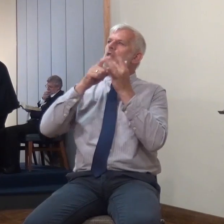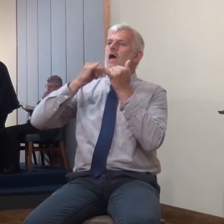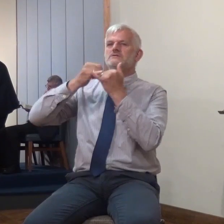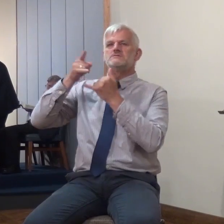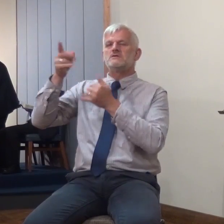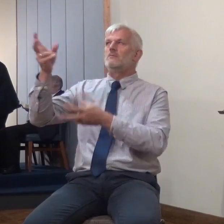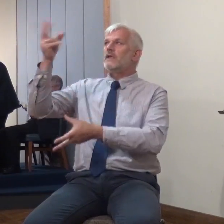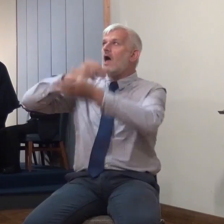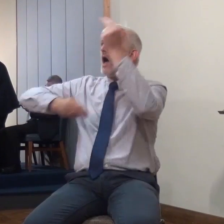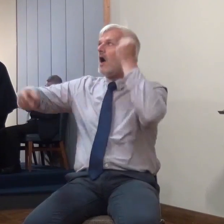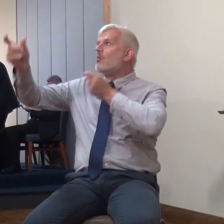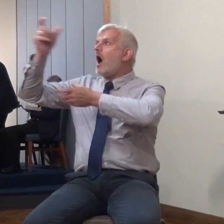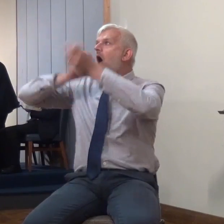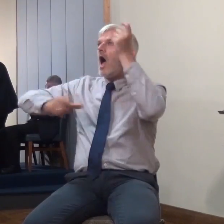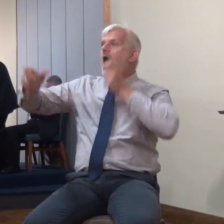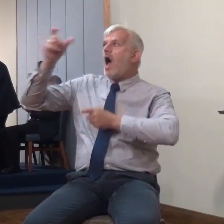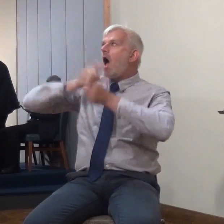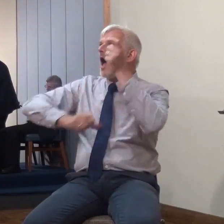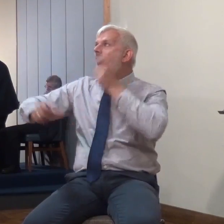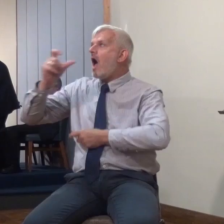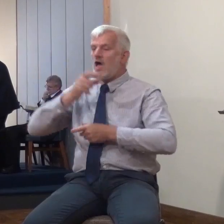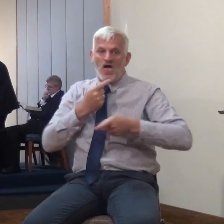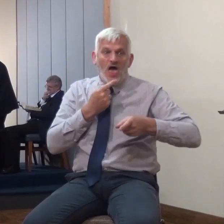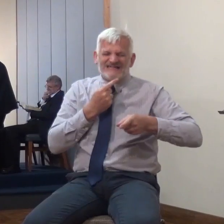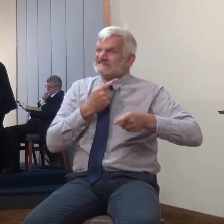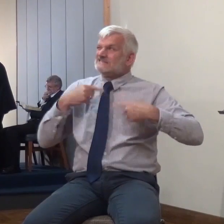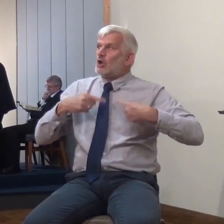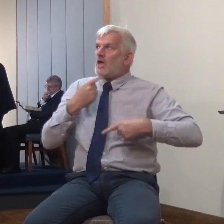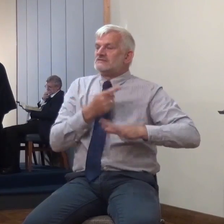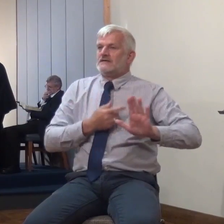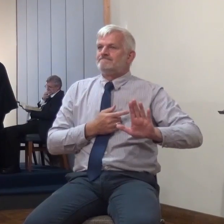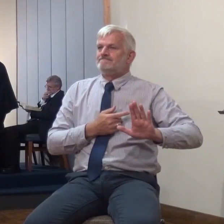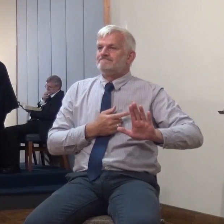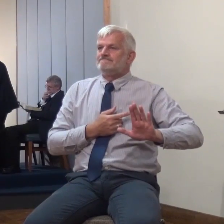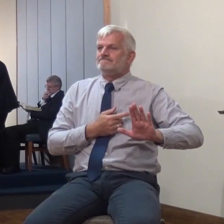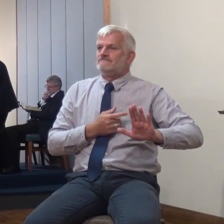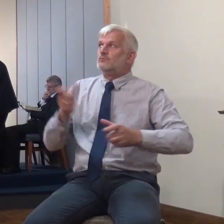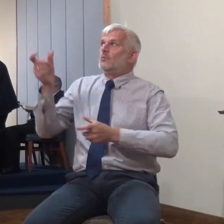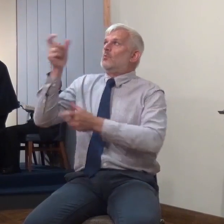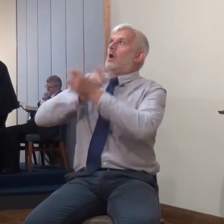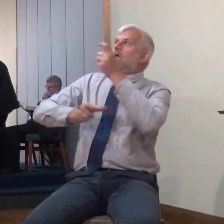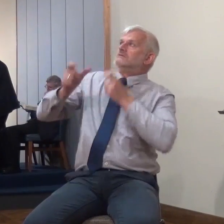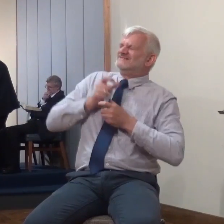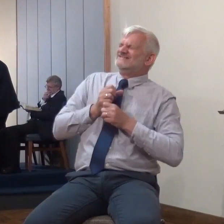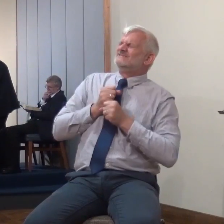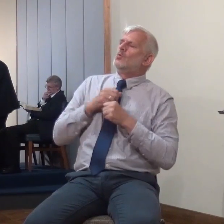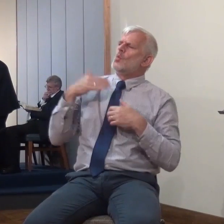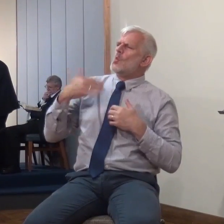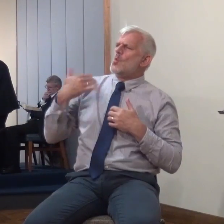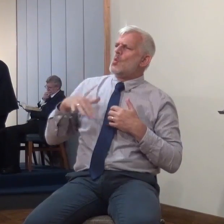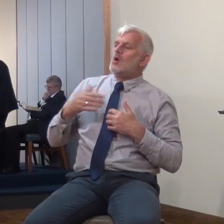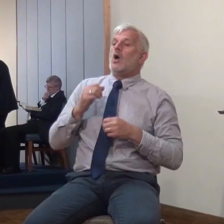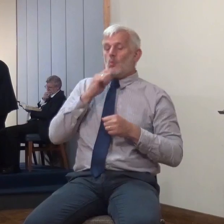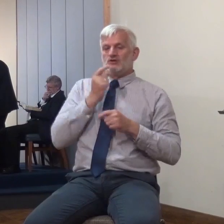heard unspeakable words, which it is not lawful for a man to utter. Of such a one will I